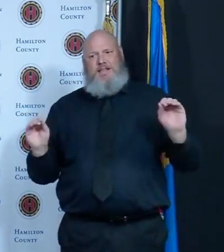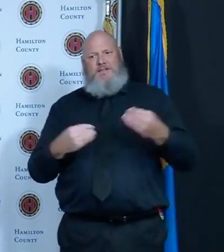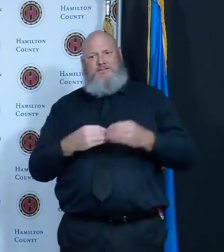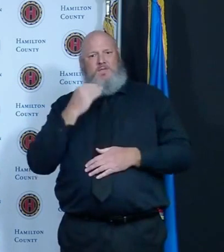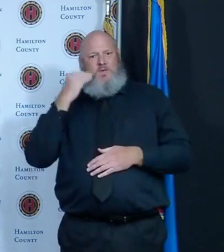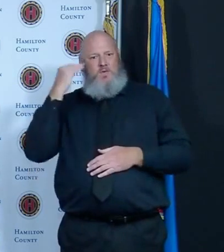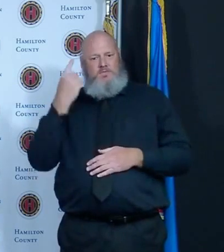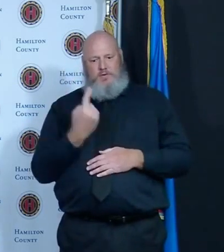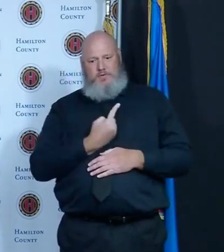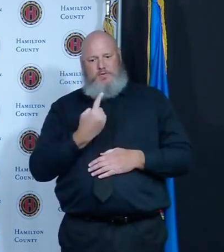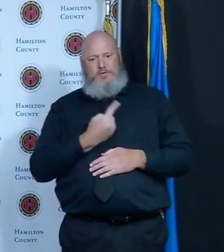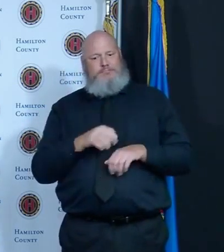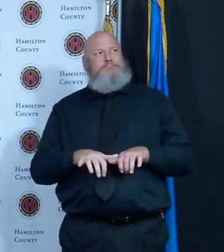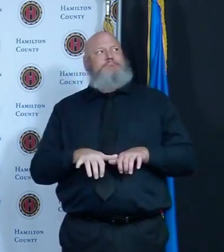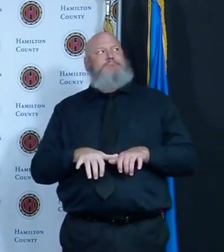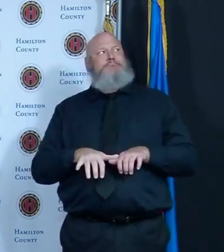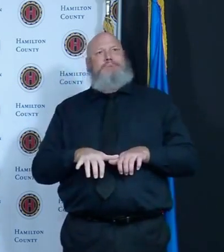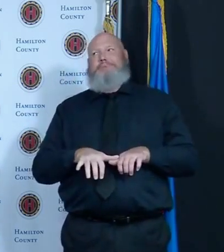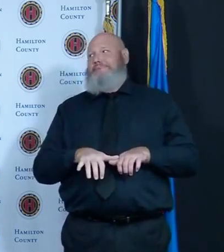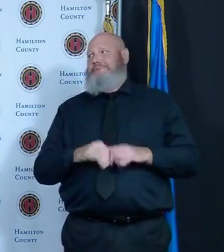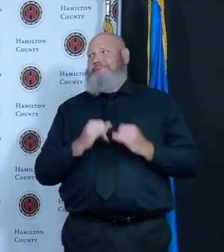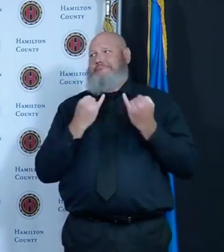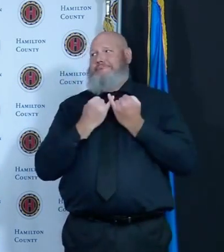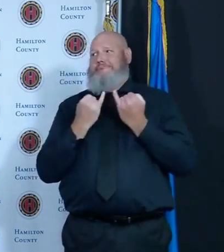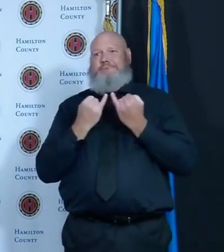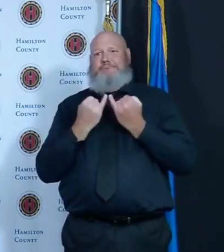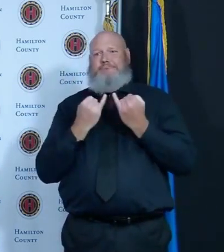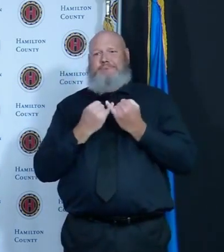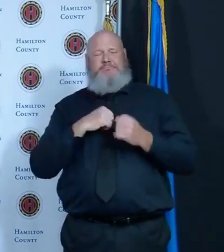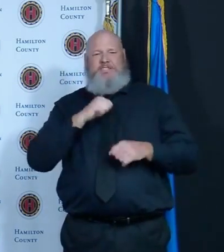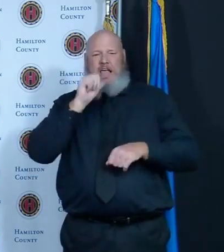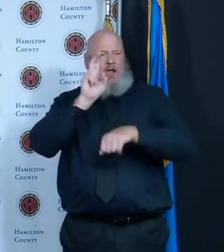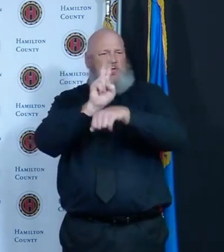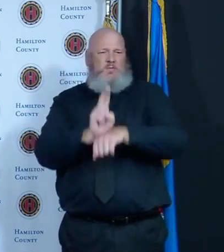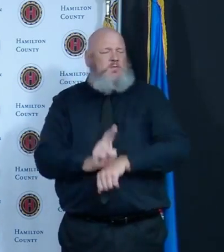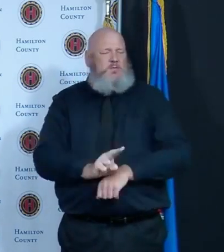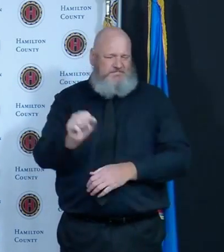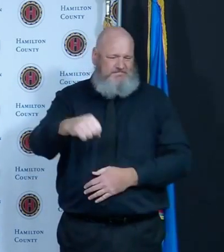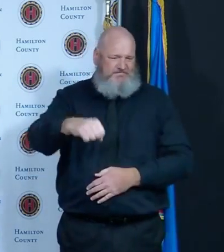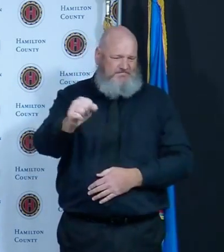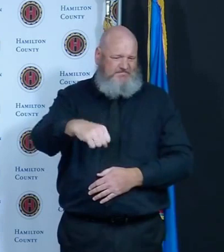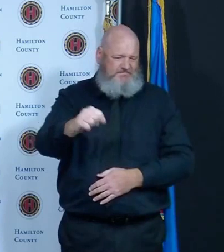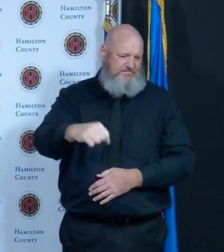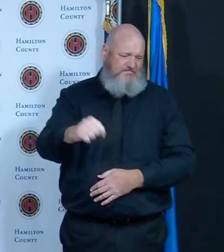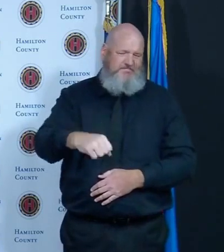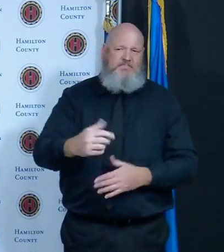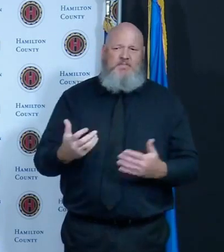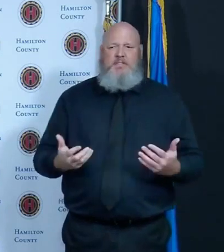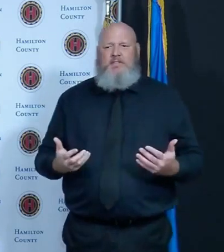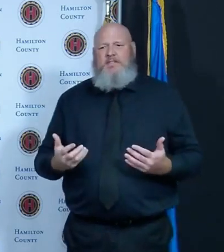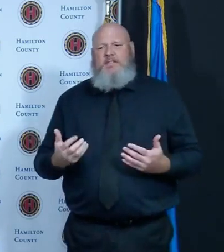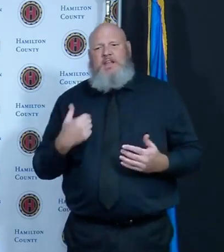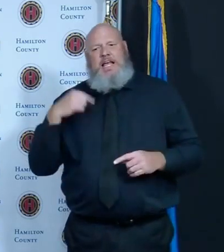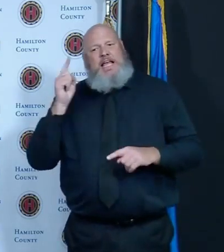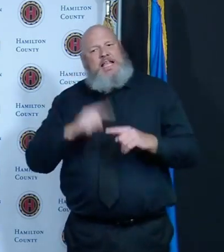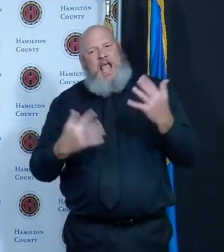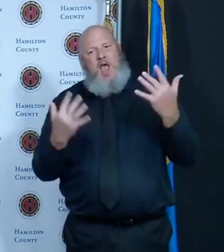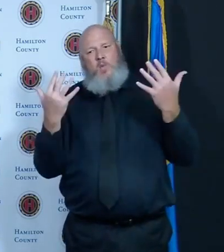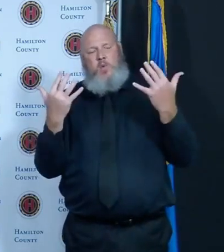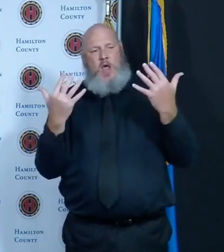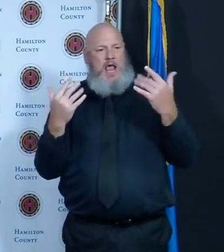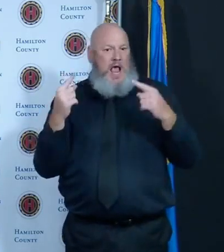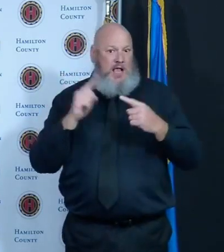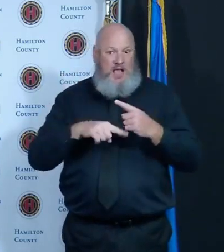team. And I look forward to the day when the situation is healthy enough for us all to be together in the office and to share laughs